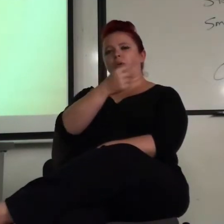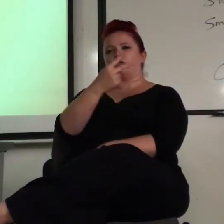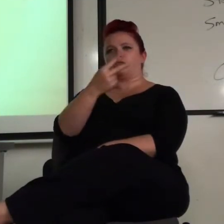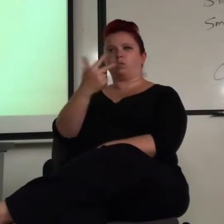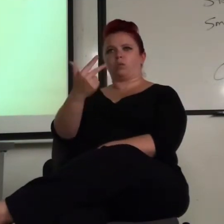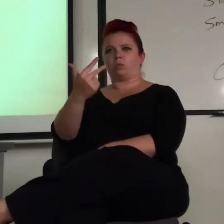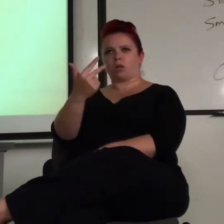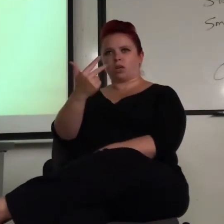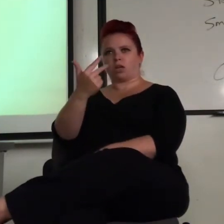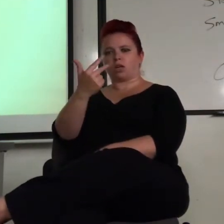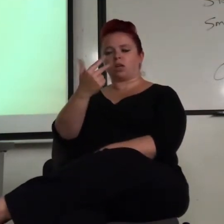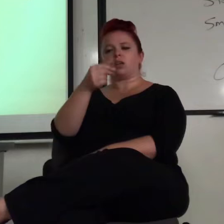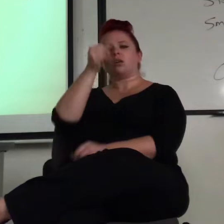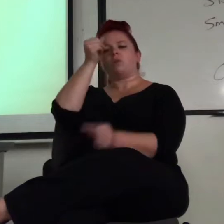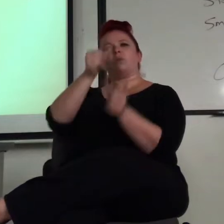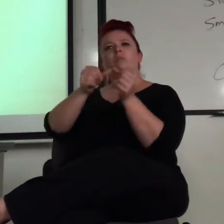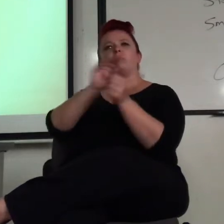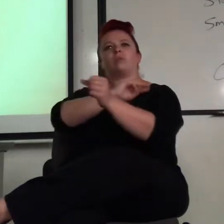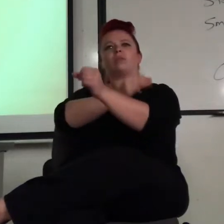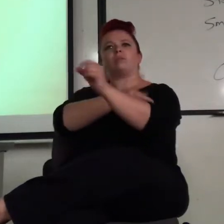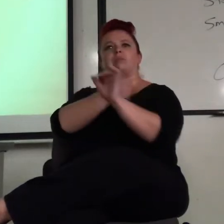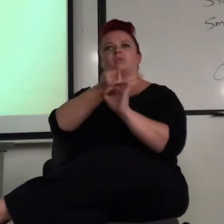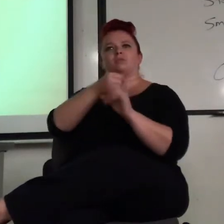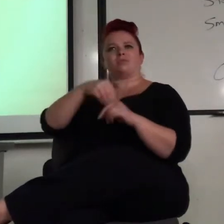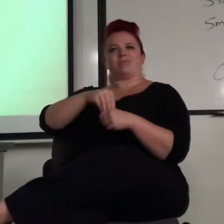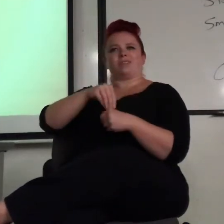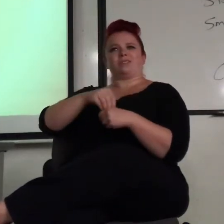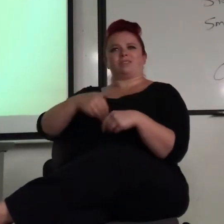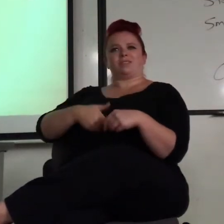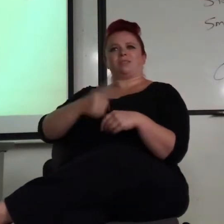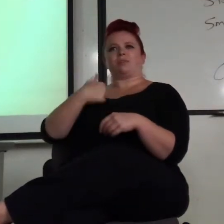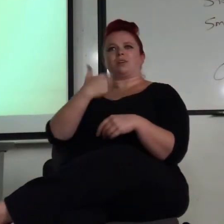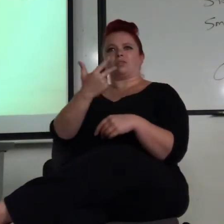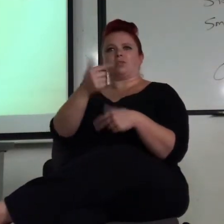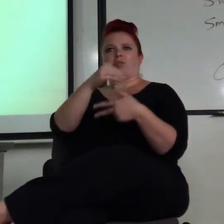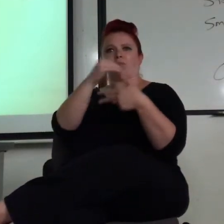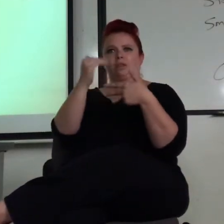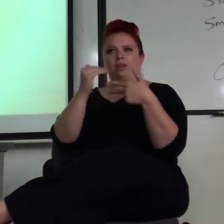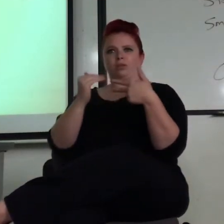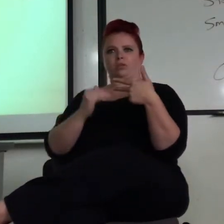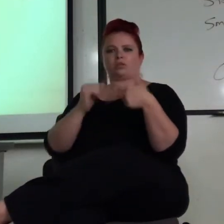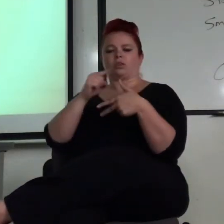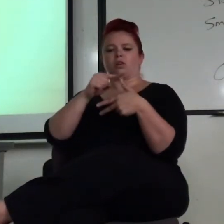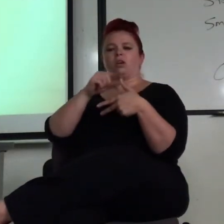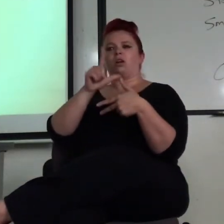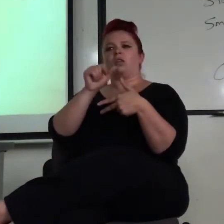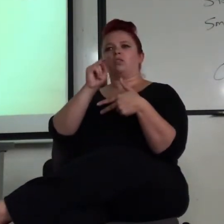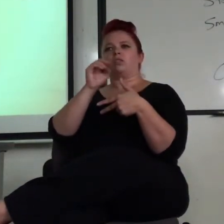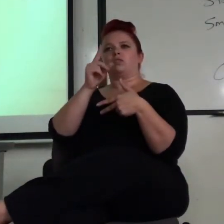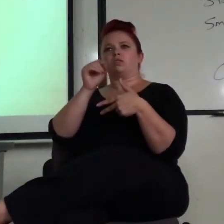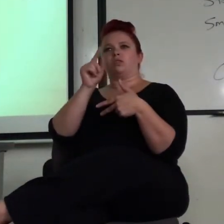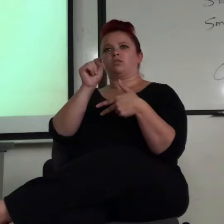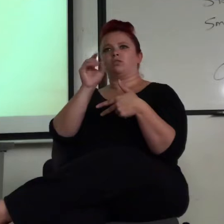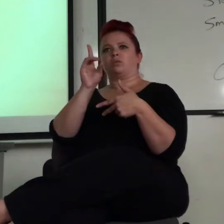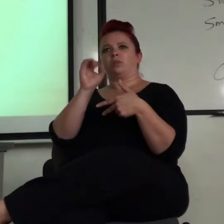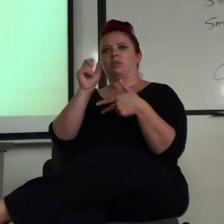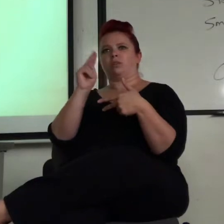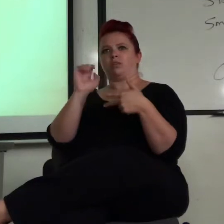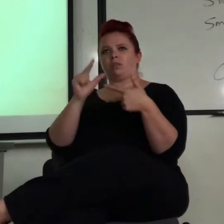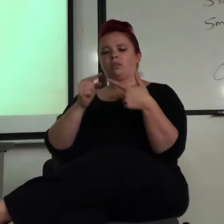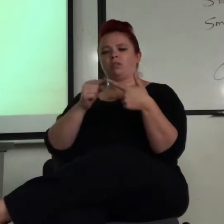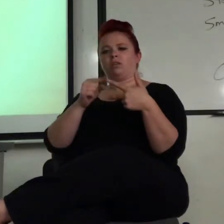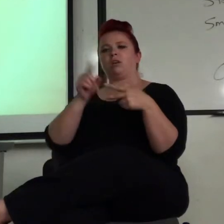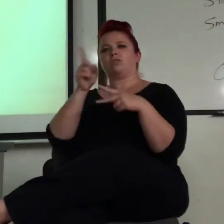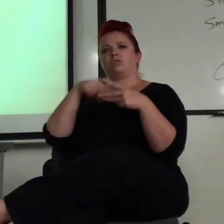that the muscle in the stomach has 3 layers. Longitudinal, circular, oblique for 1, 2, and